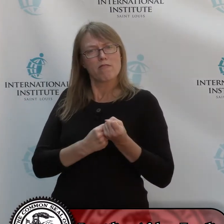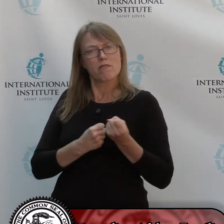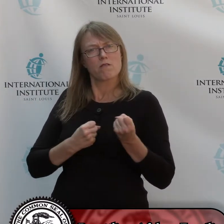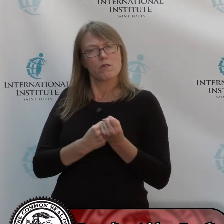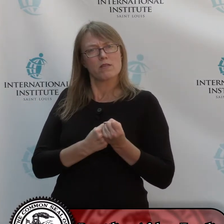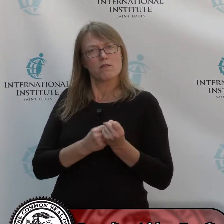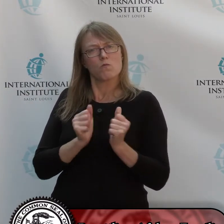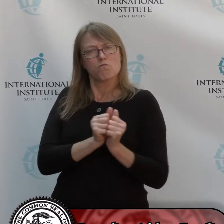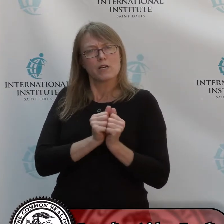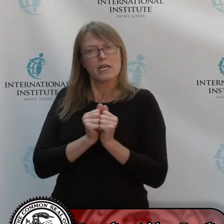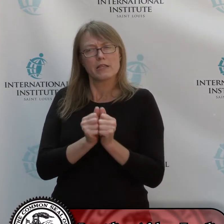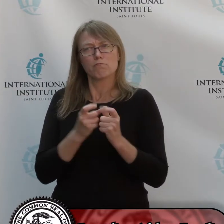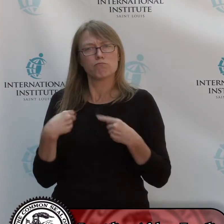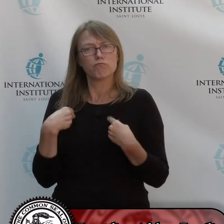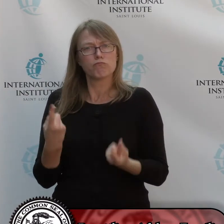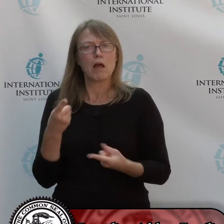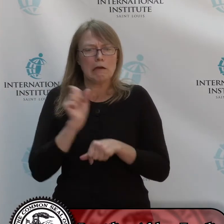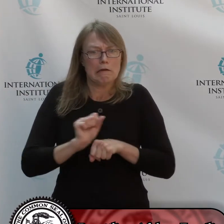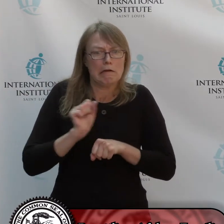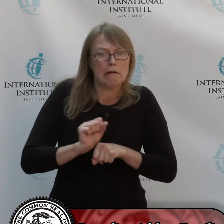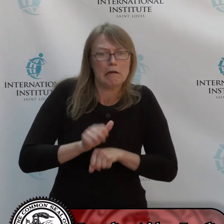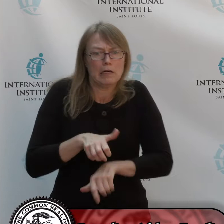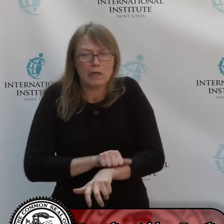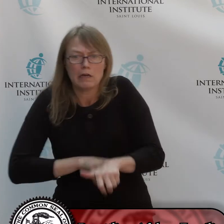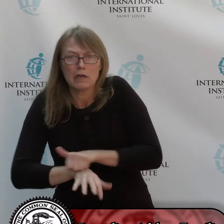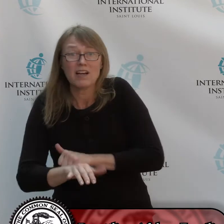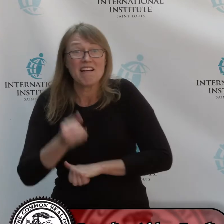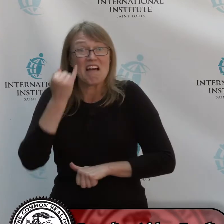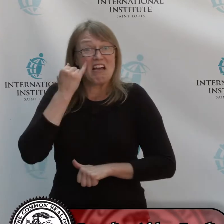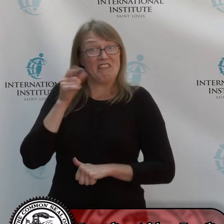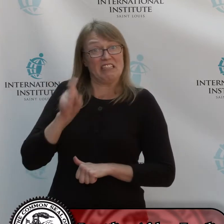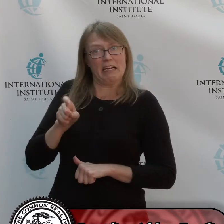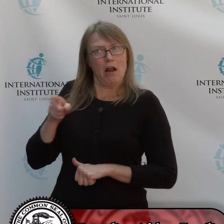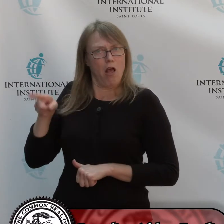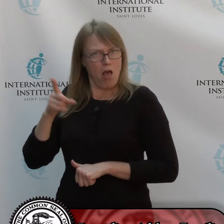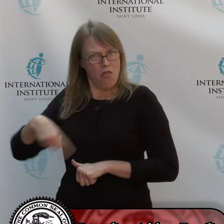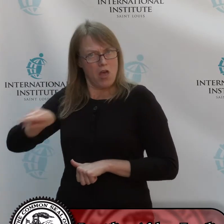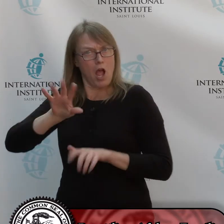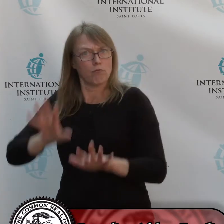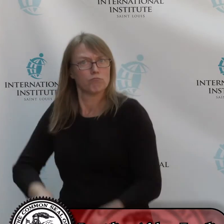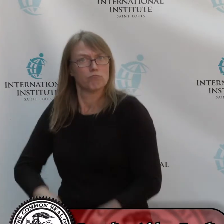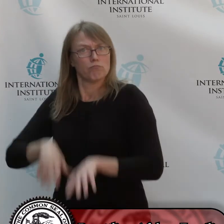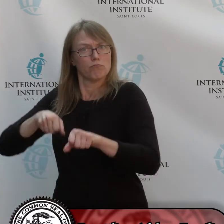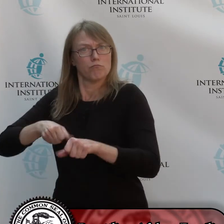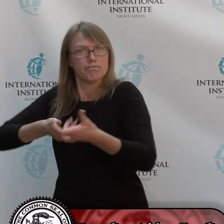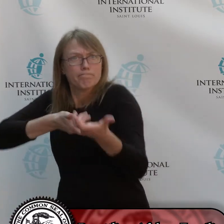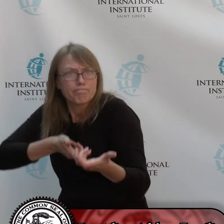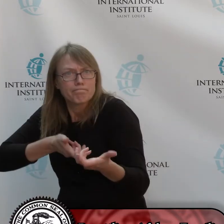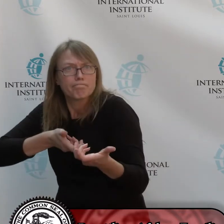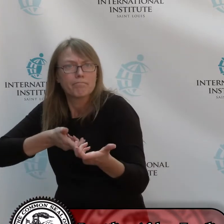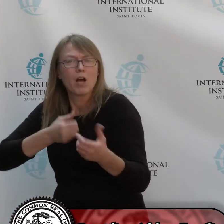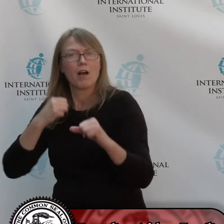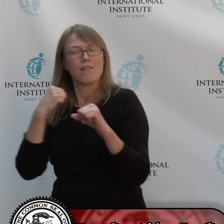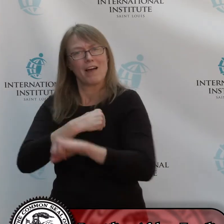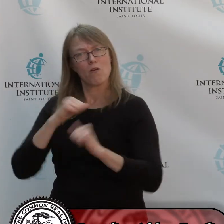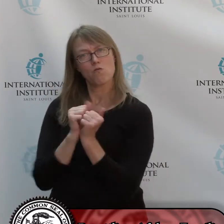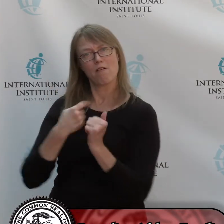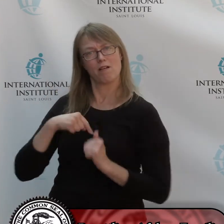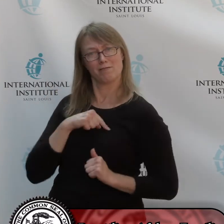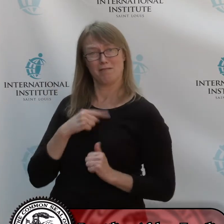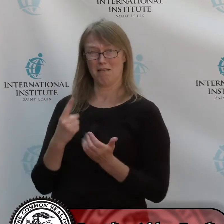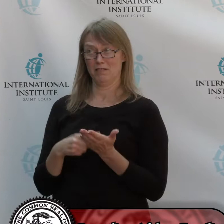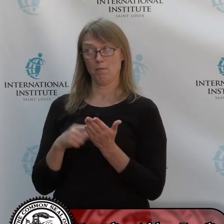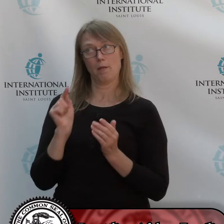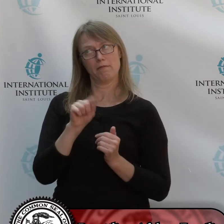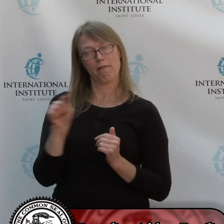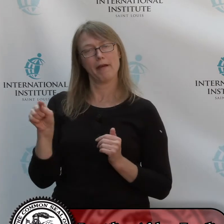with us. When it came to it, they would grab weapons and shoot back at the enemy with us, and sometimes they died with us.